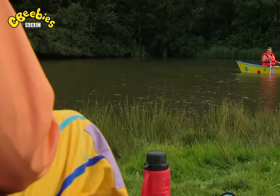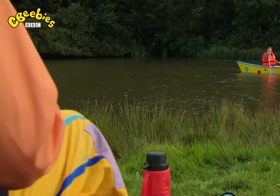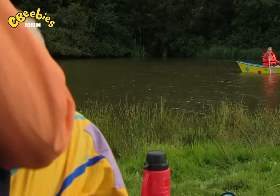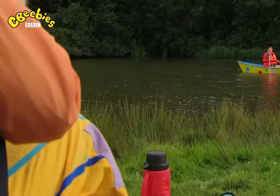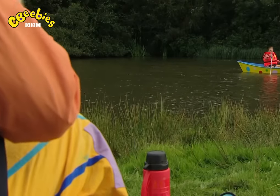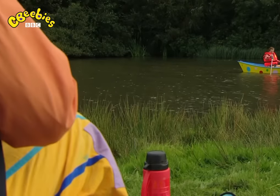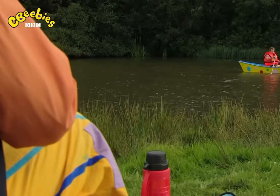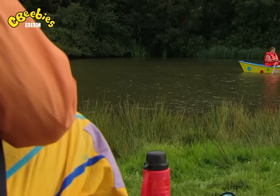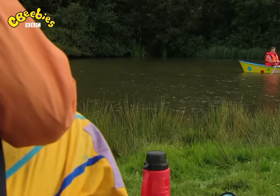Wait.